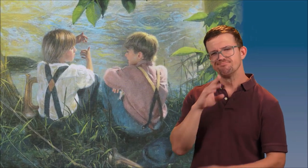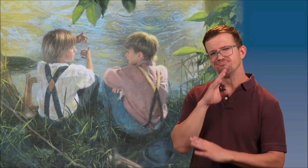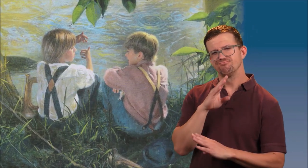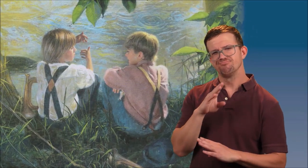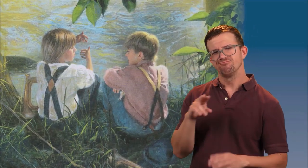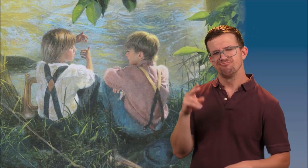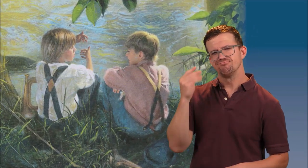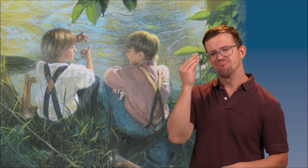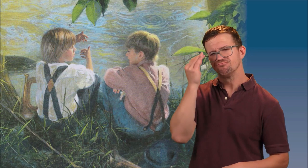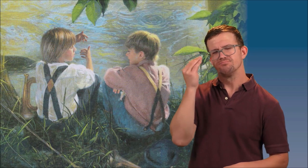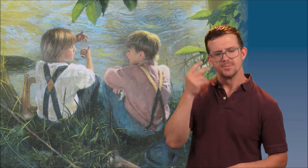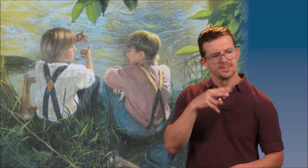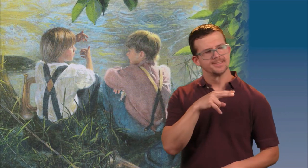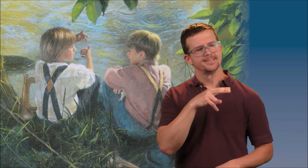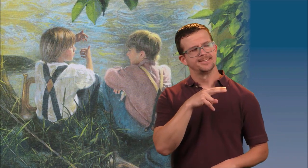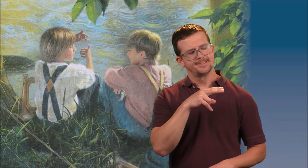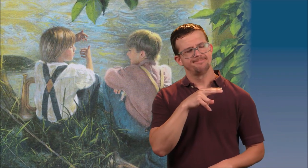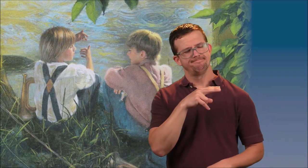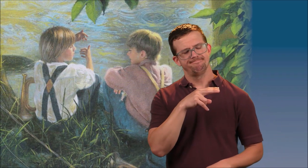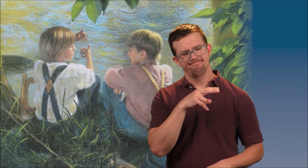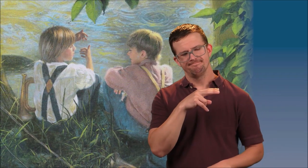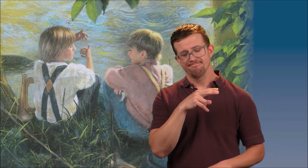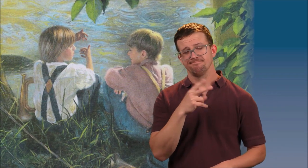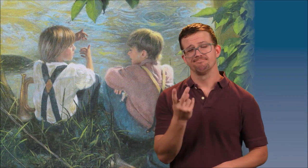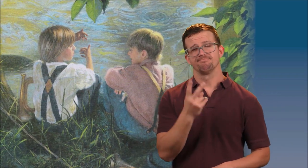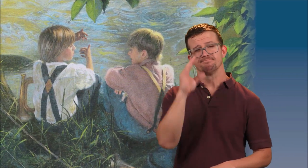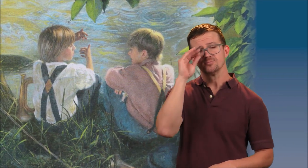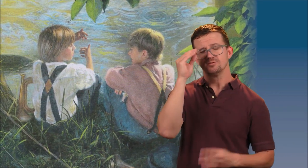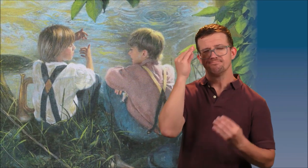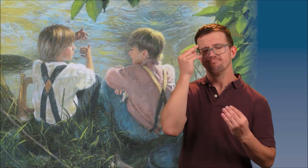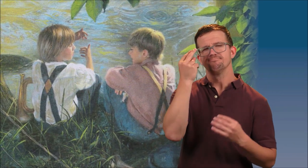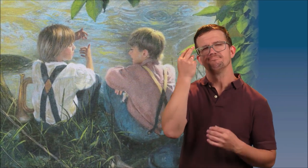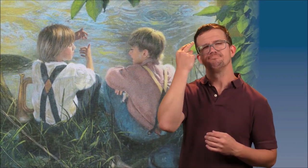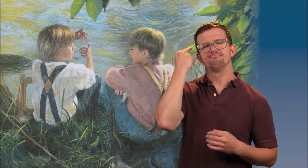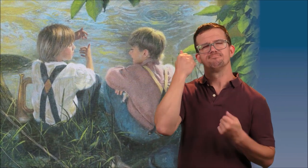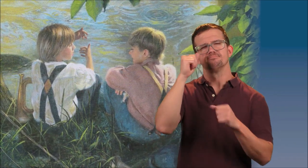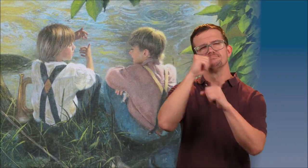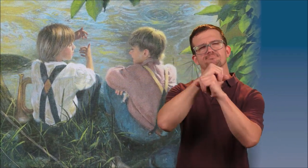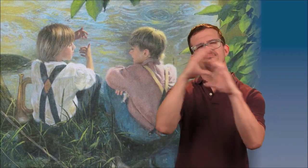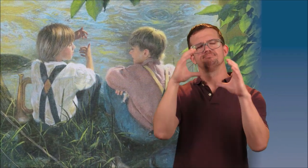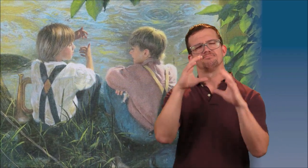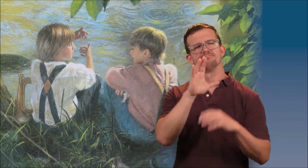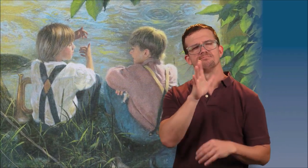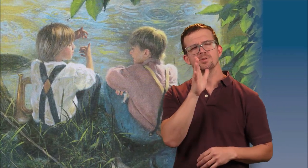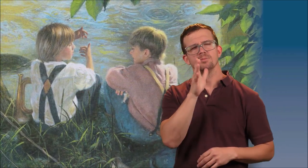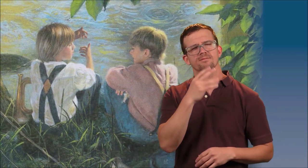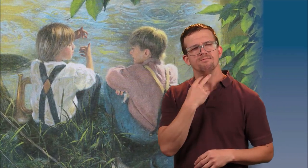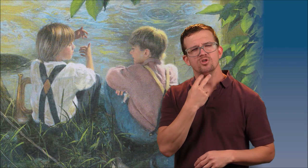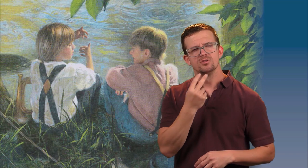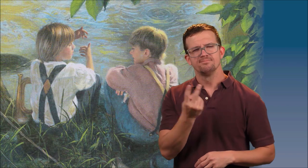Orlee paused and quietly asked, do your home folks call you Gabe?